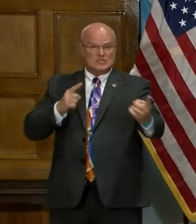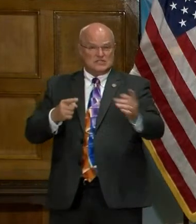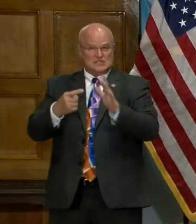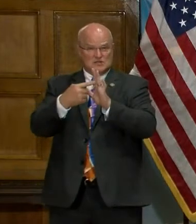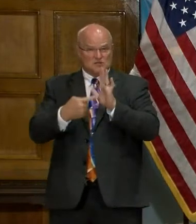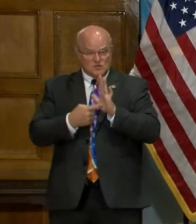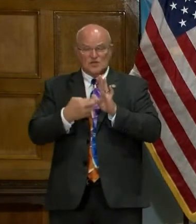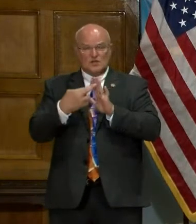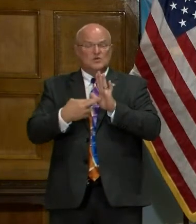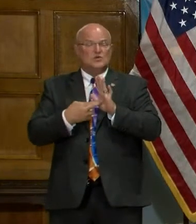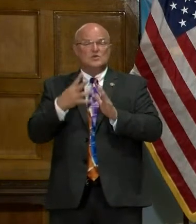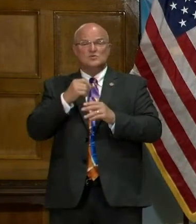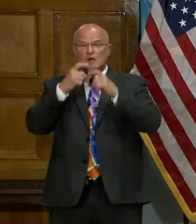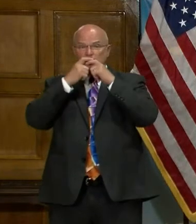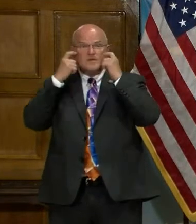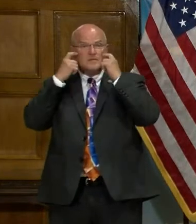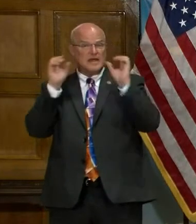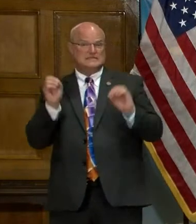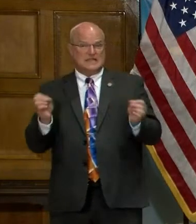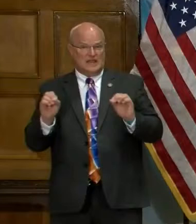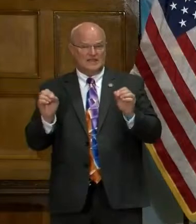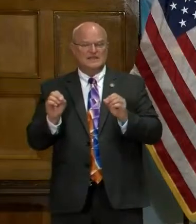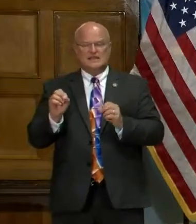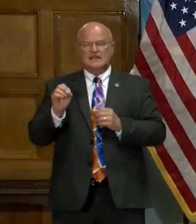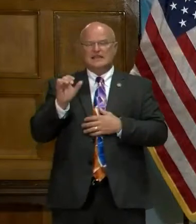or wearing masks, and